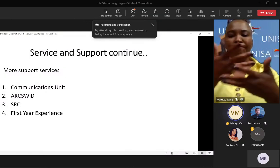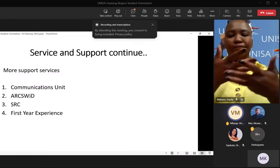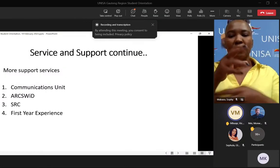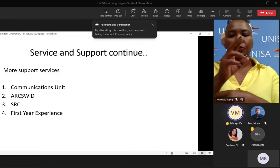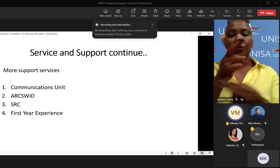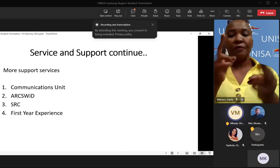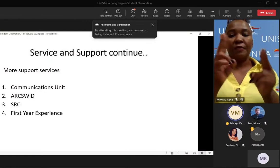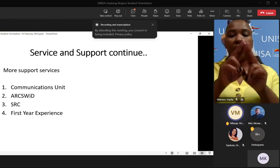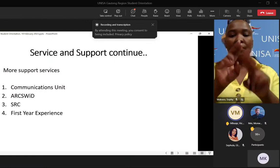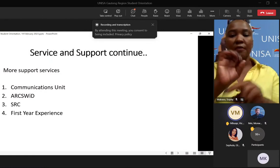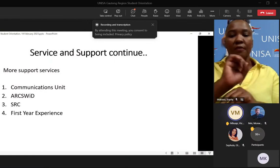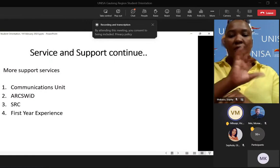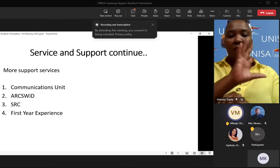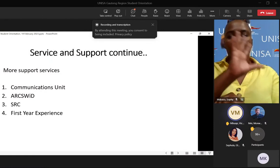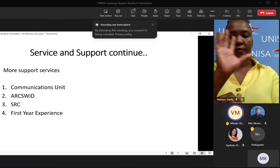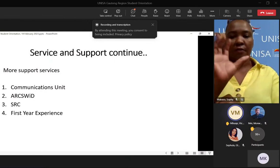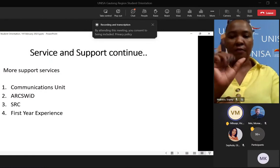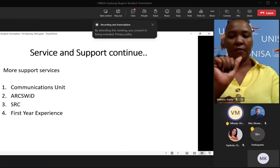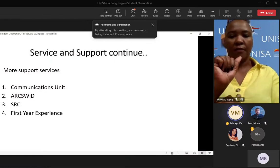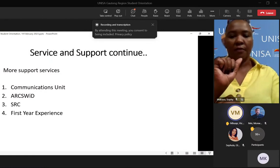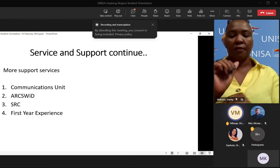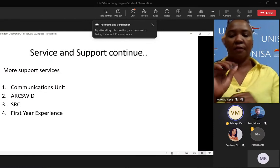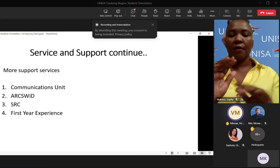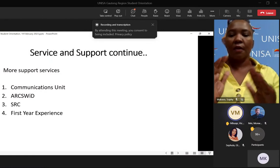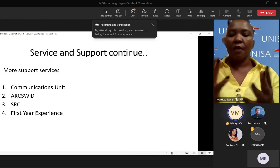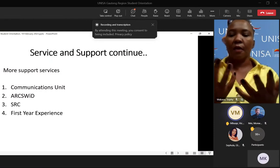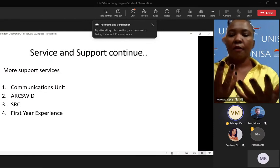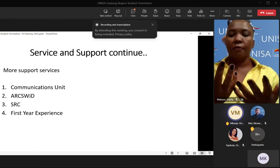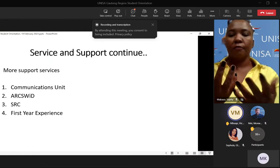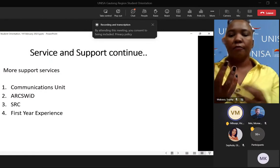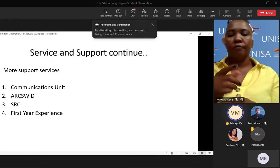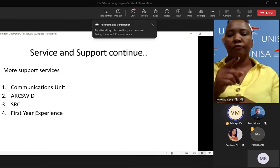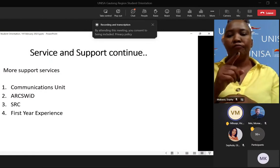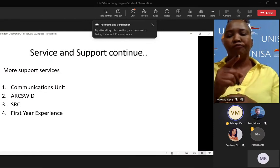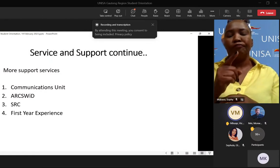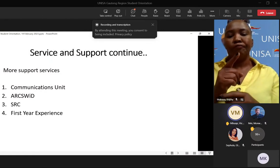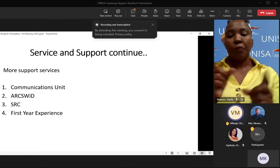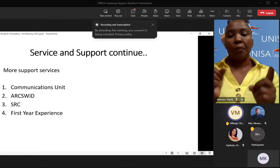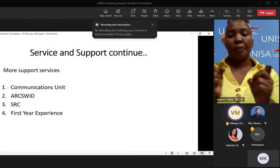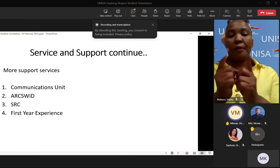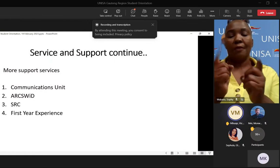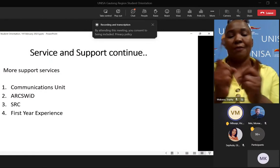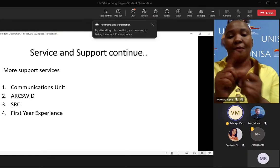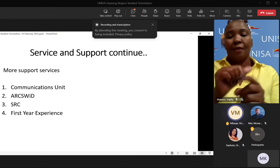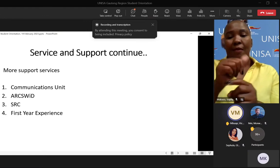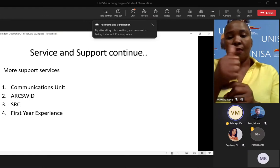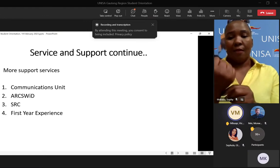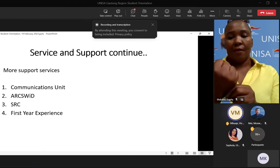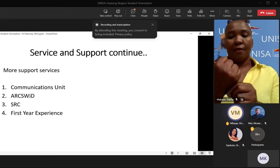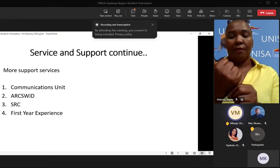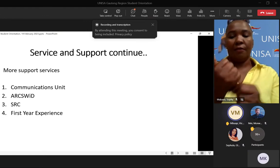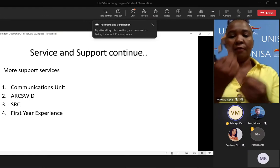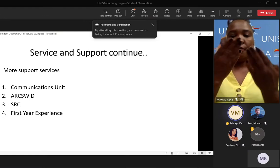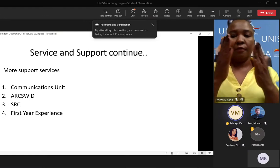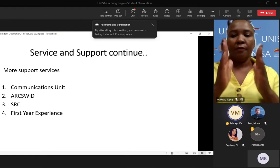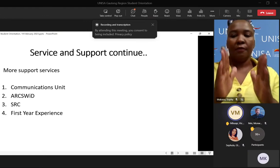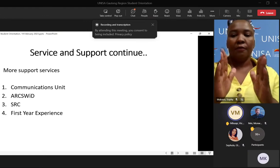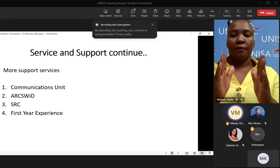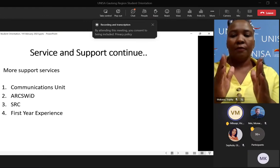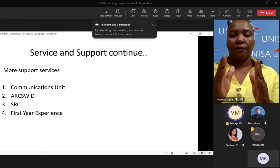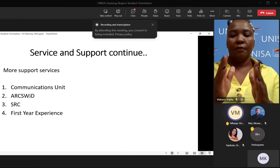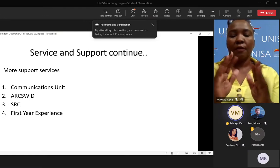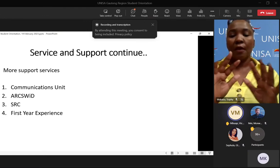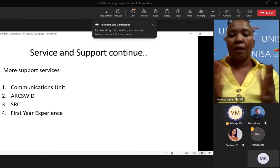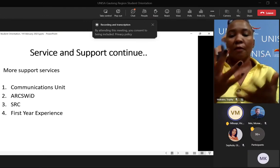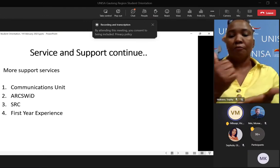how can you navigate how can you meet with fellow students how can you get the the assistant you need